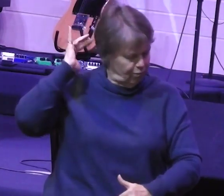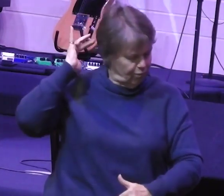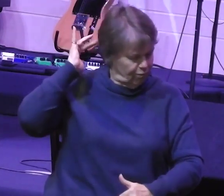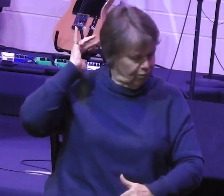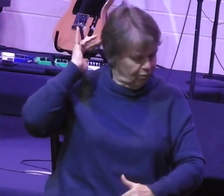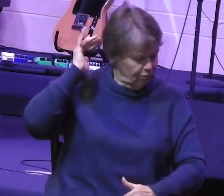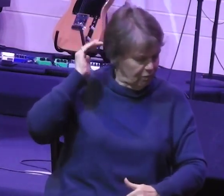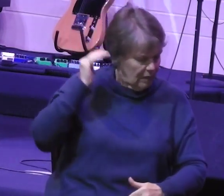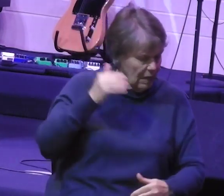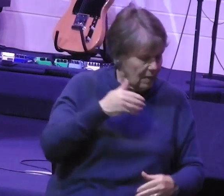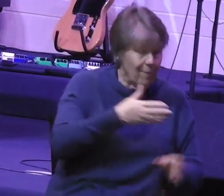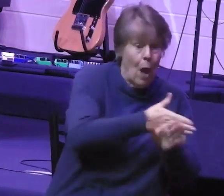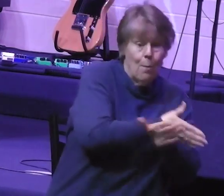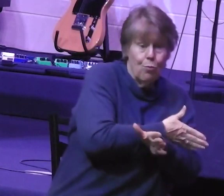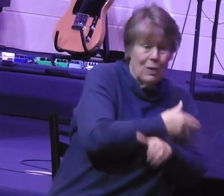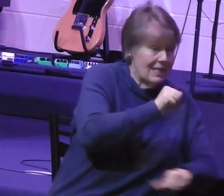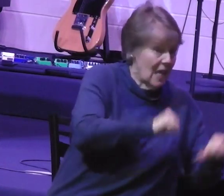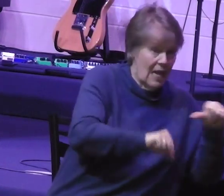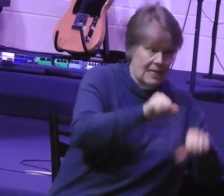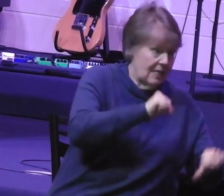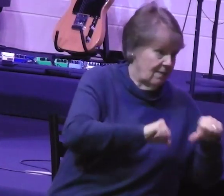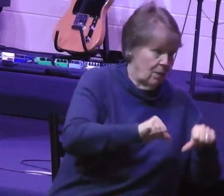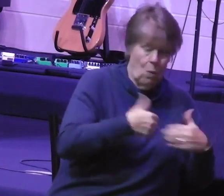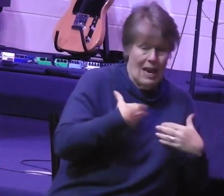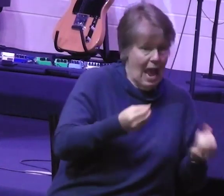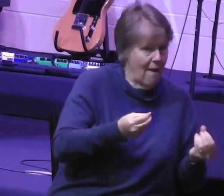Pre-scientific, we don't have any of the scientific knowledge we have.